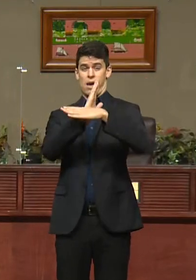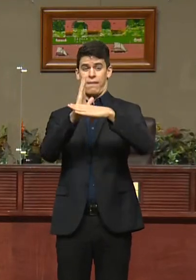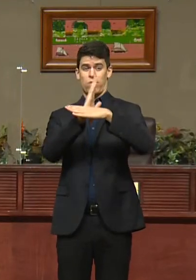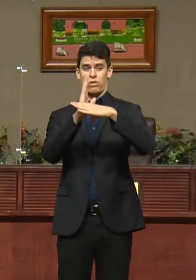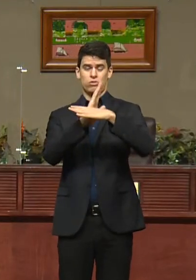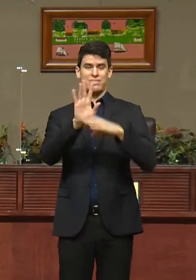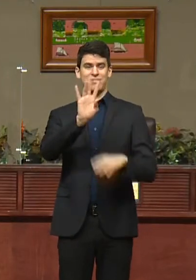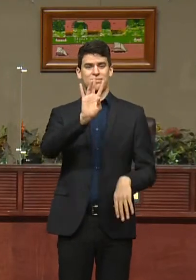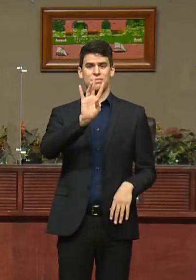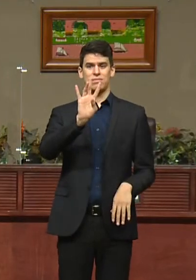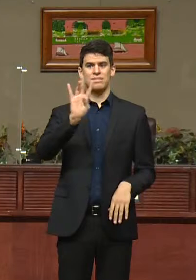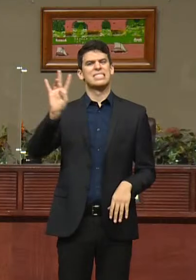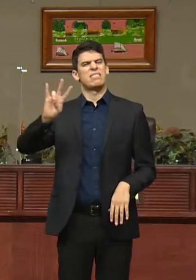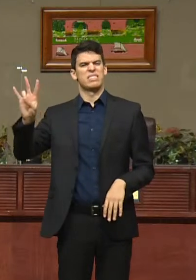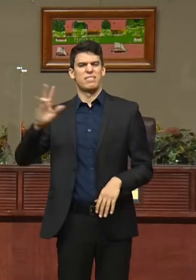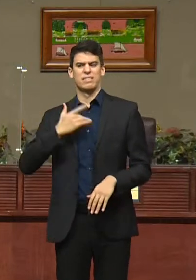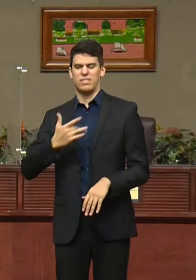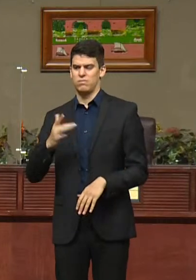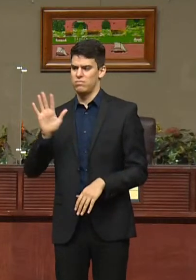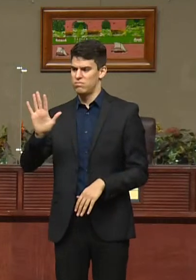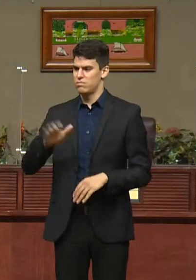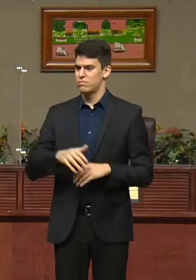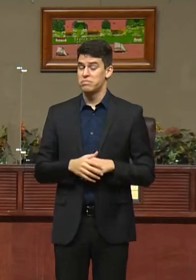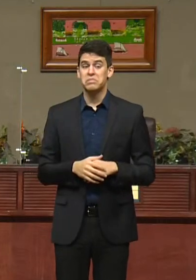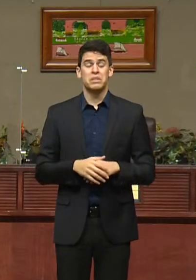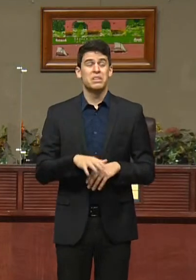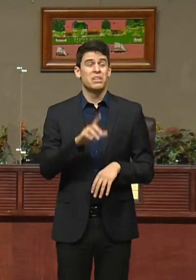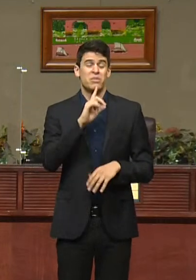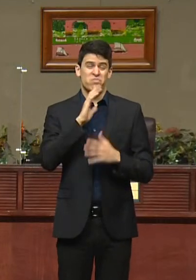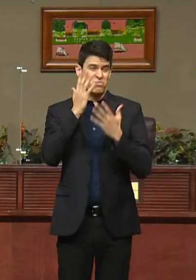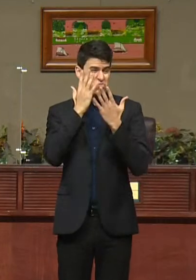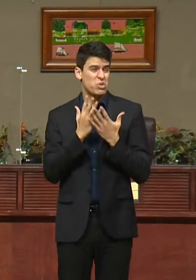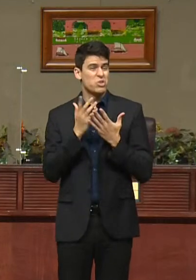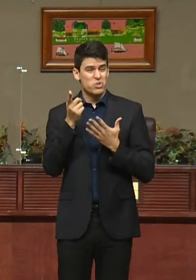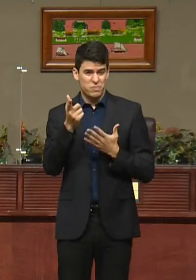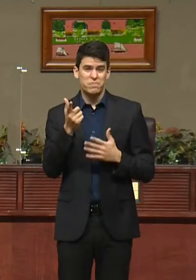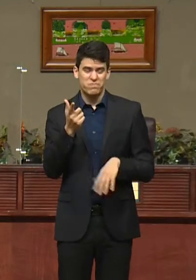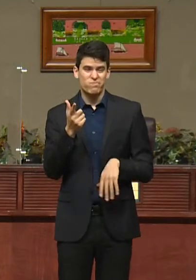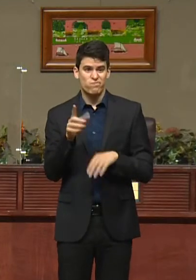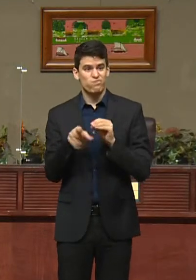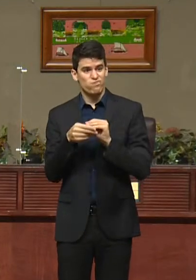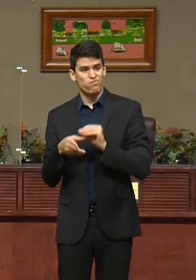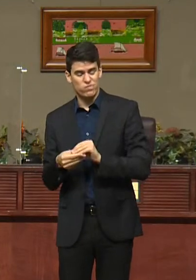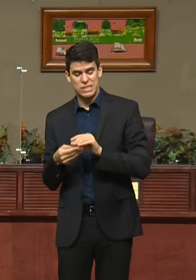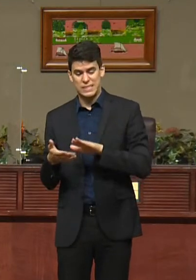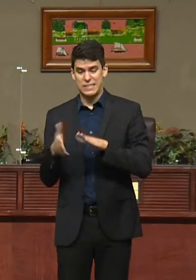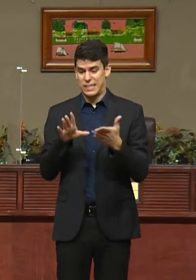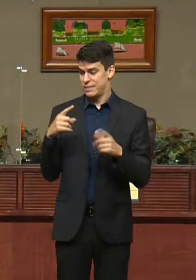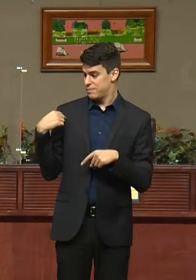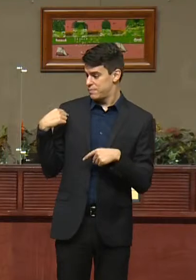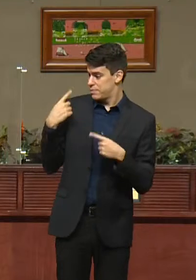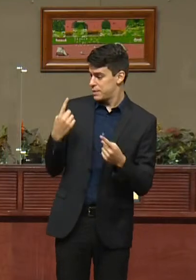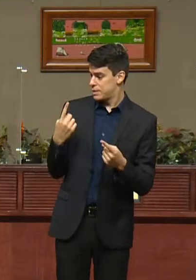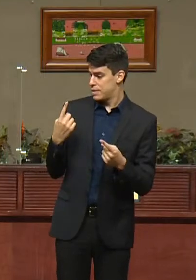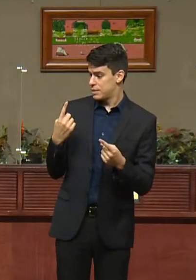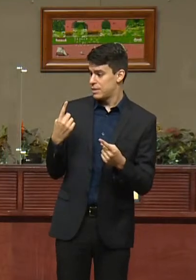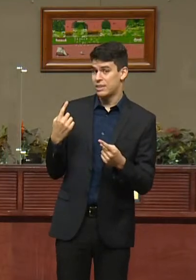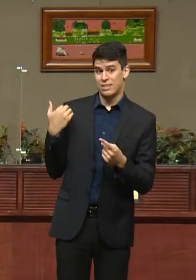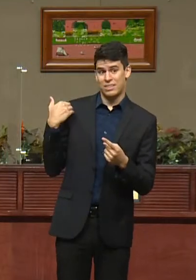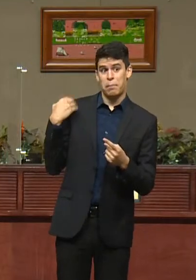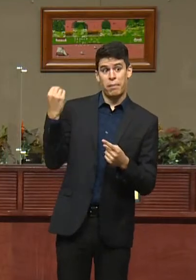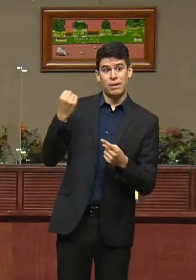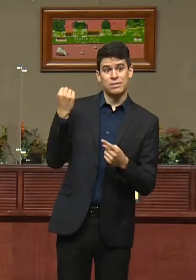77. Unfortunately, those are 30 additional deaths since last press